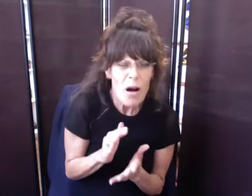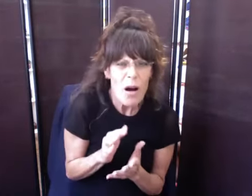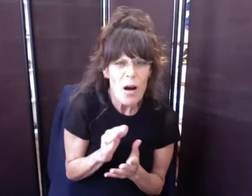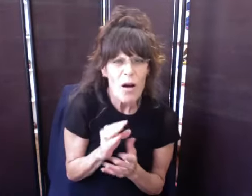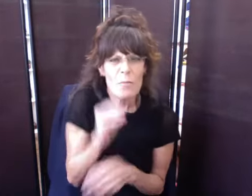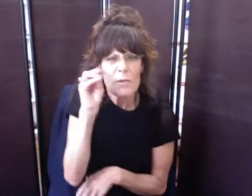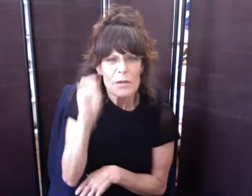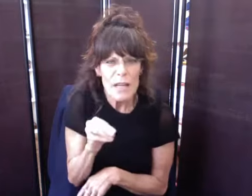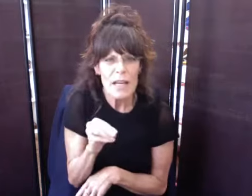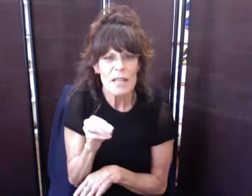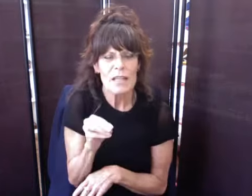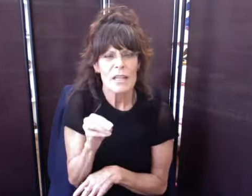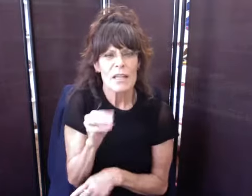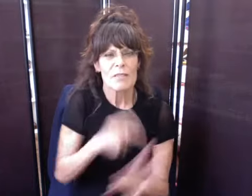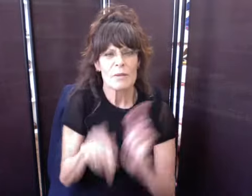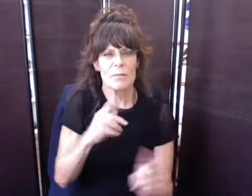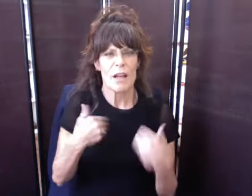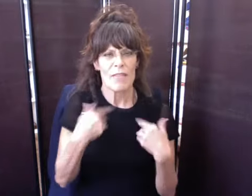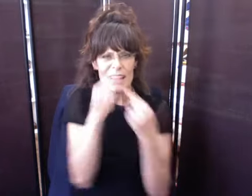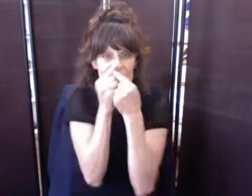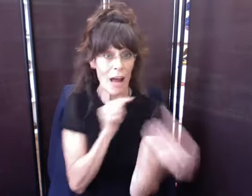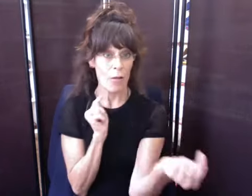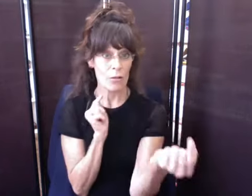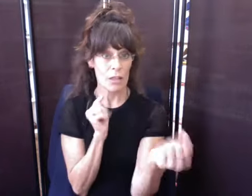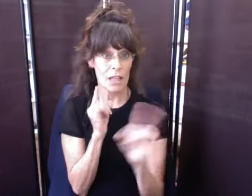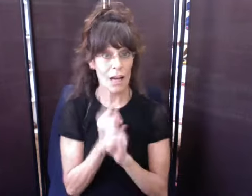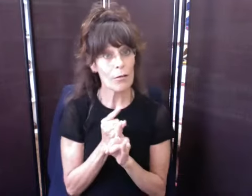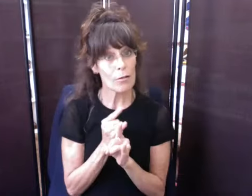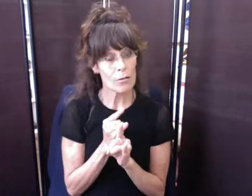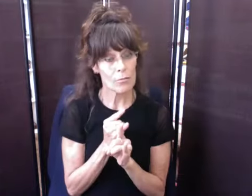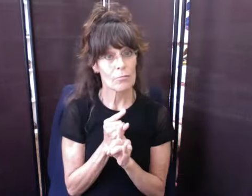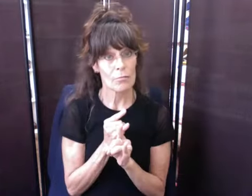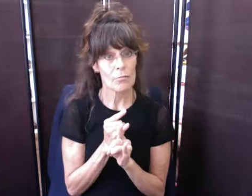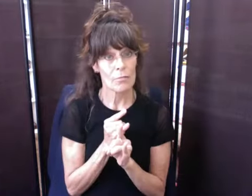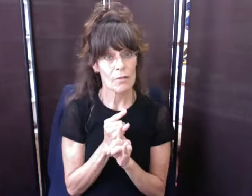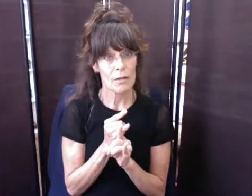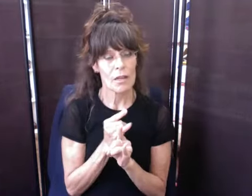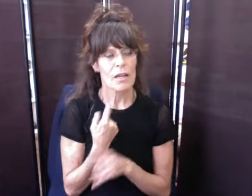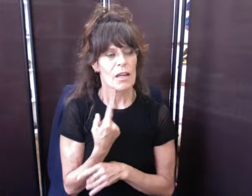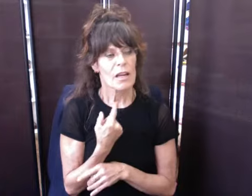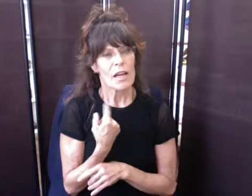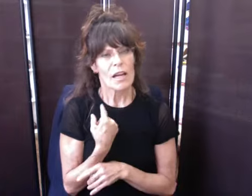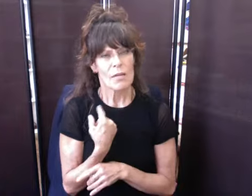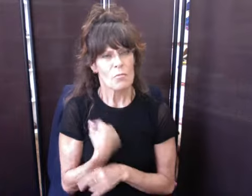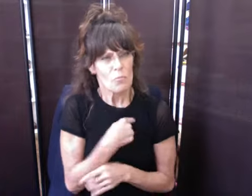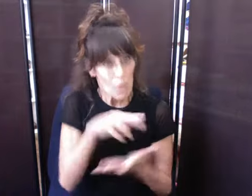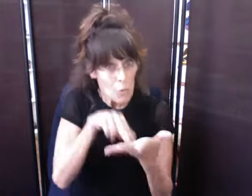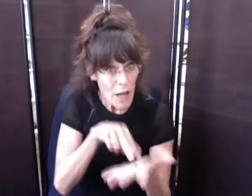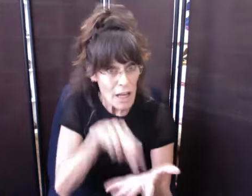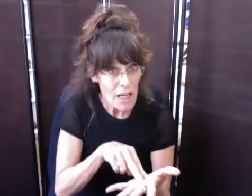called it an allergy to alcohol. And we went through that description, and he said, do you know what an allergy is? And I said, well, I think